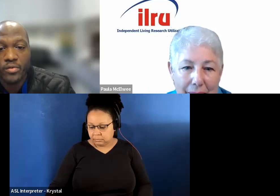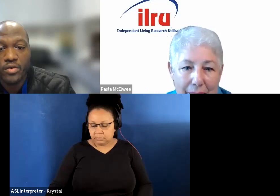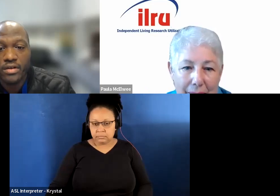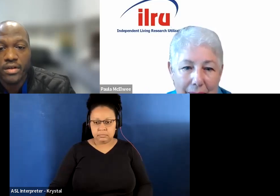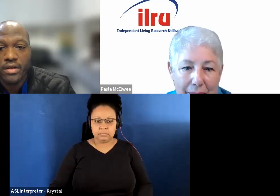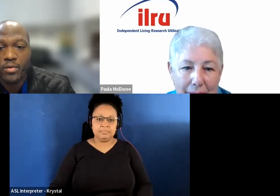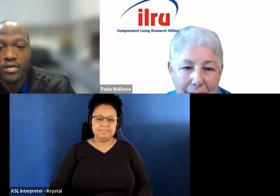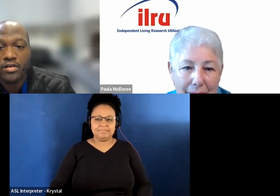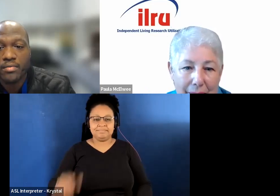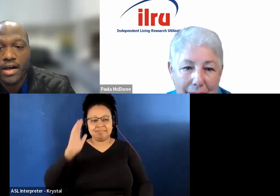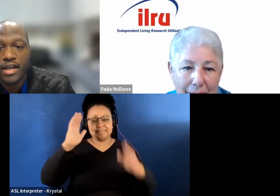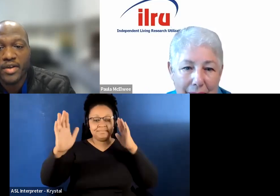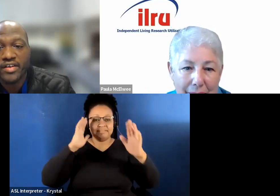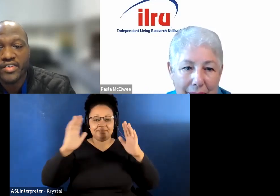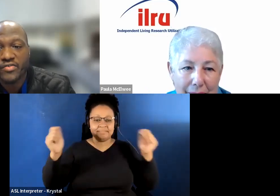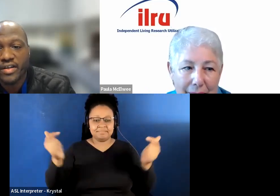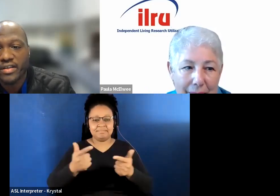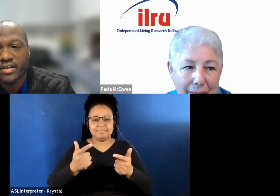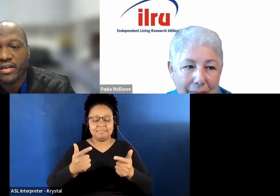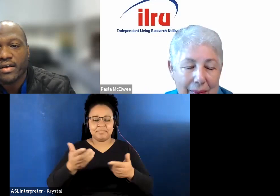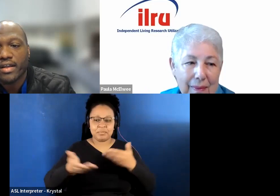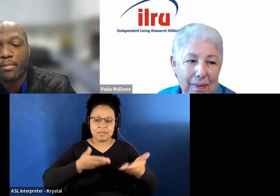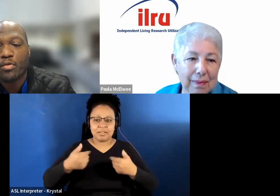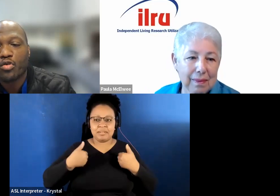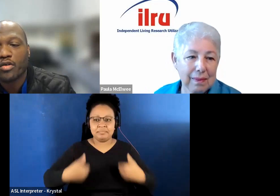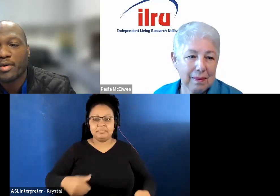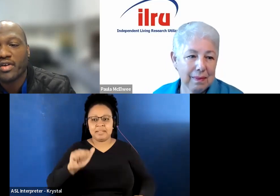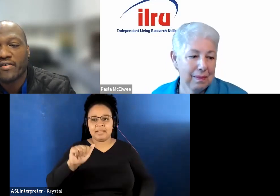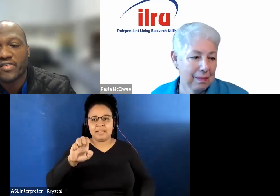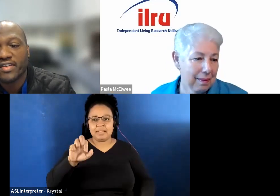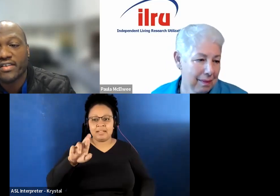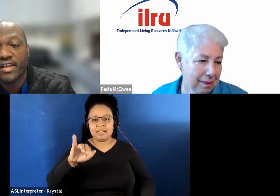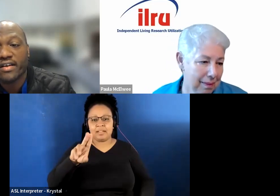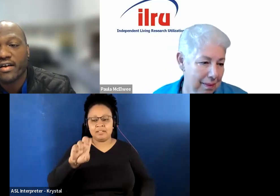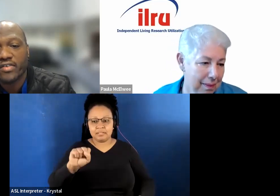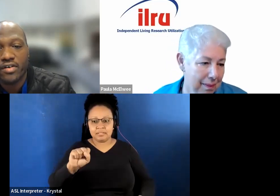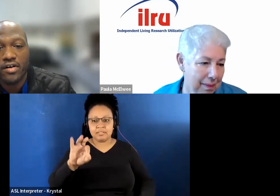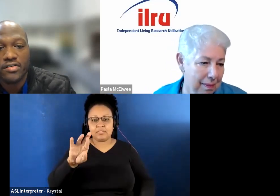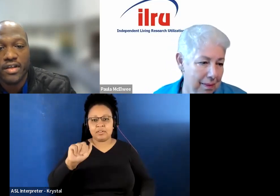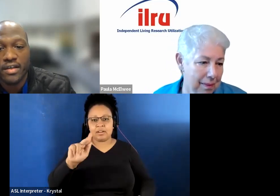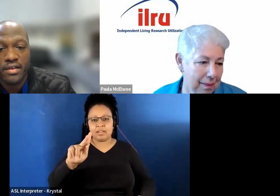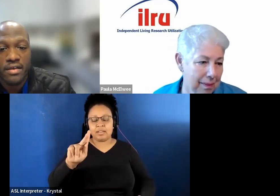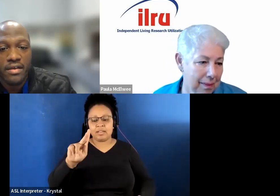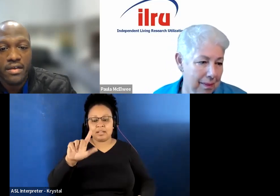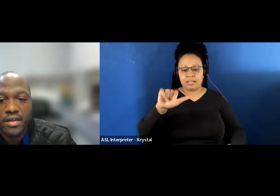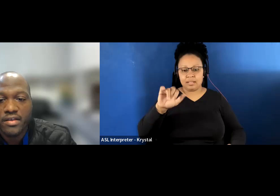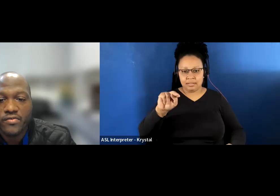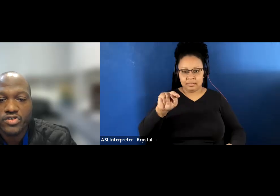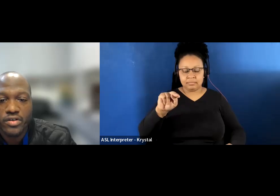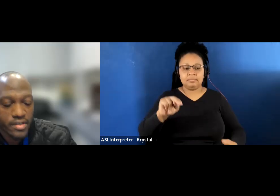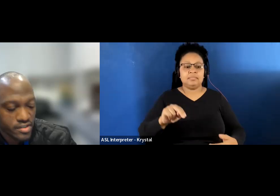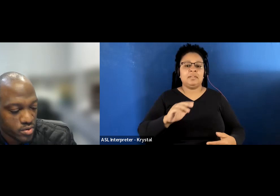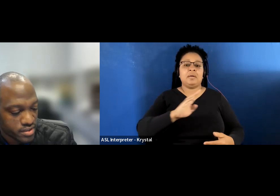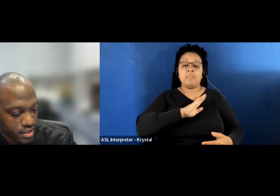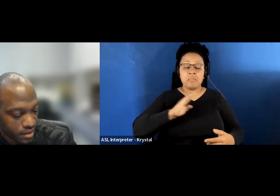Hello, everyone, and welcome. I am Marius Franklin, an APEL board member and facilitator of the call today. Thank you